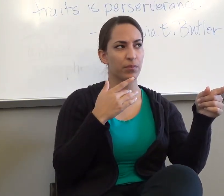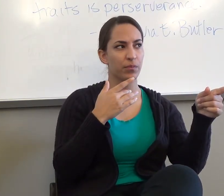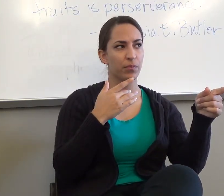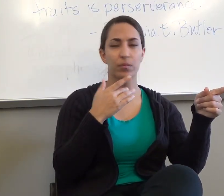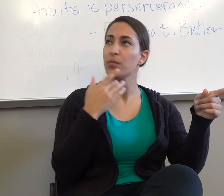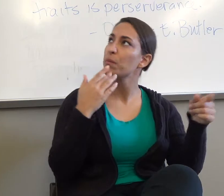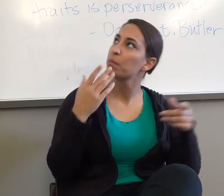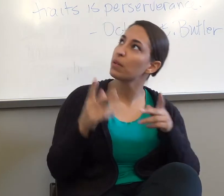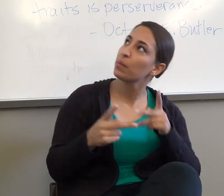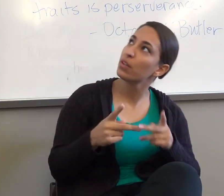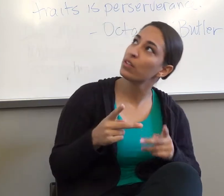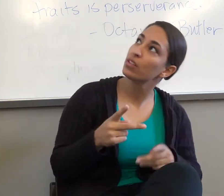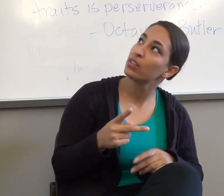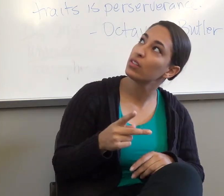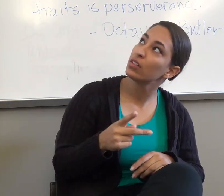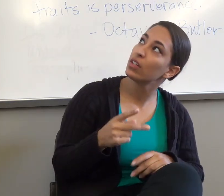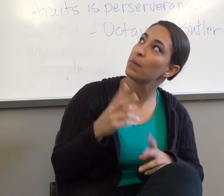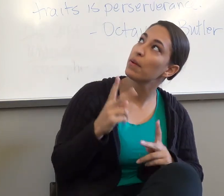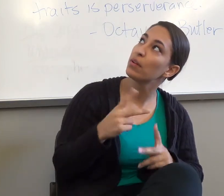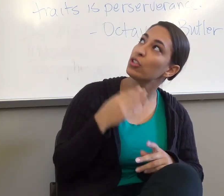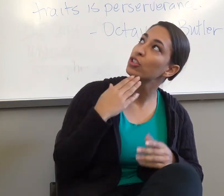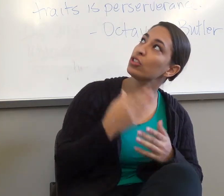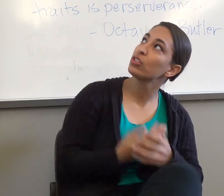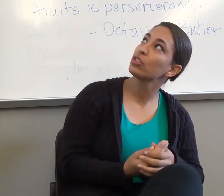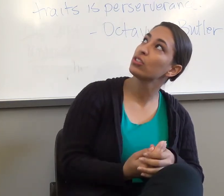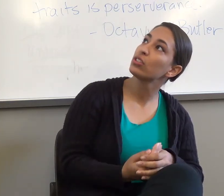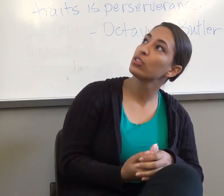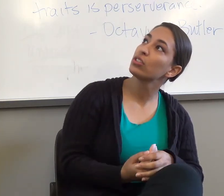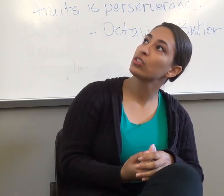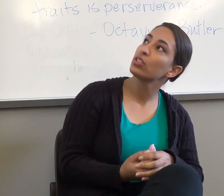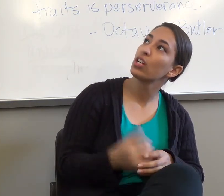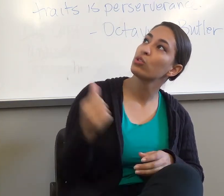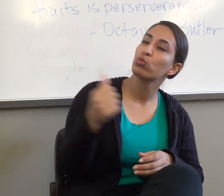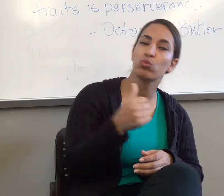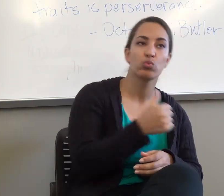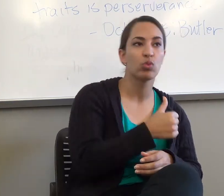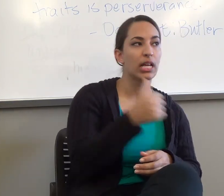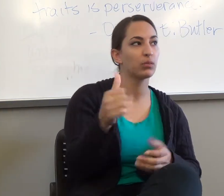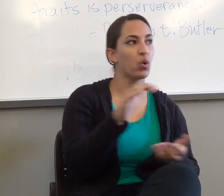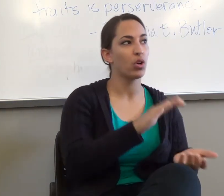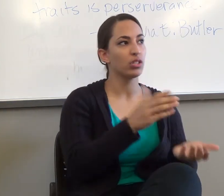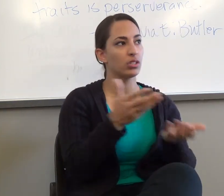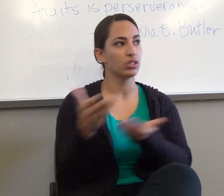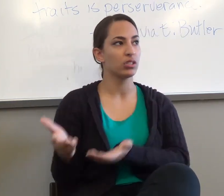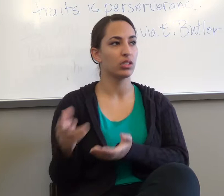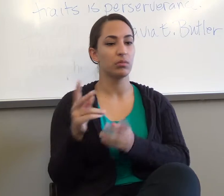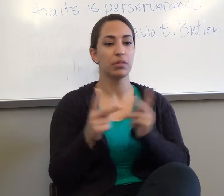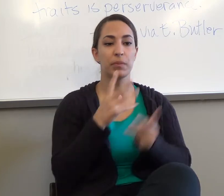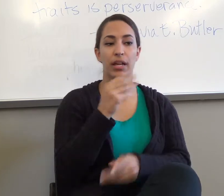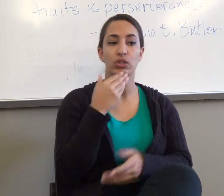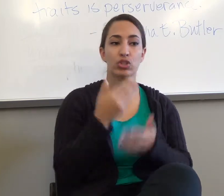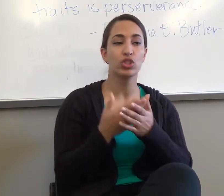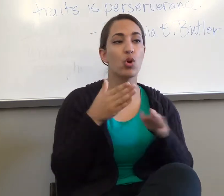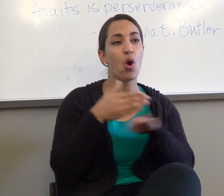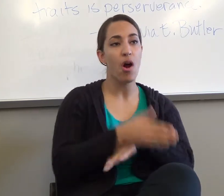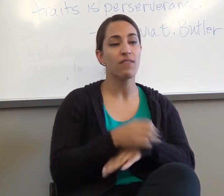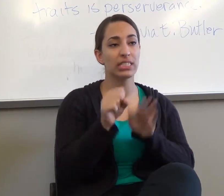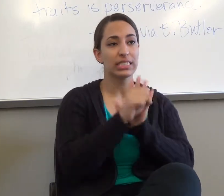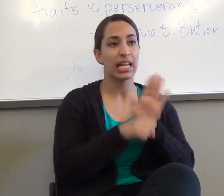Okay, transport people and goods over state lines. Okay, here's the thing about